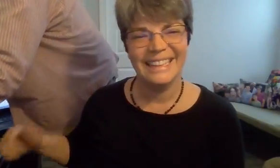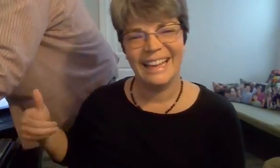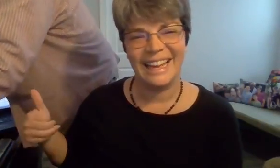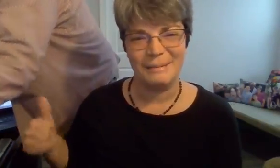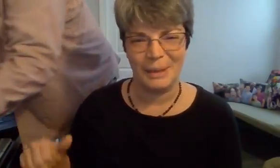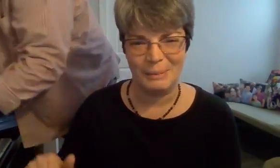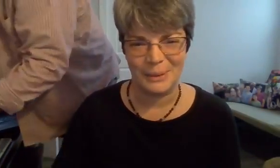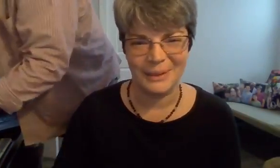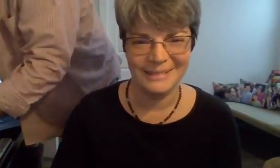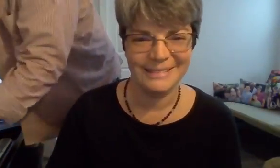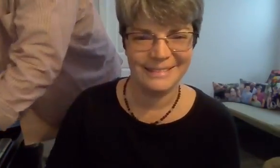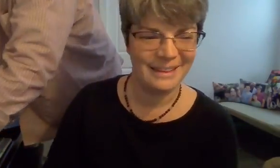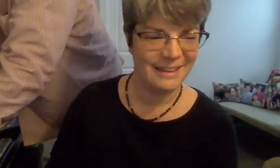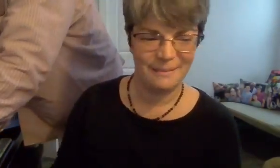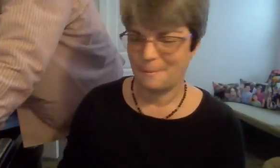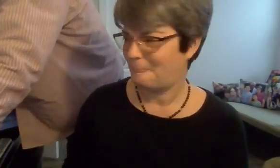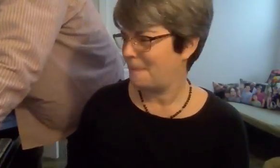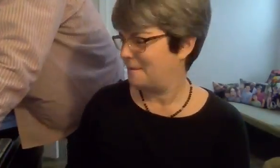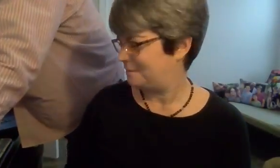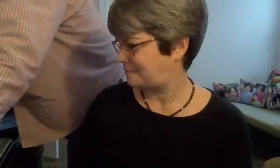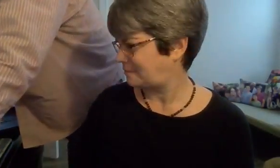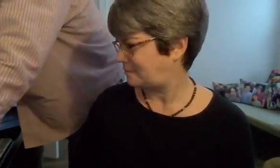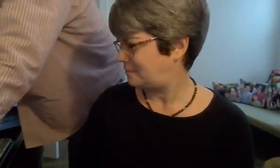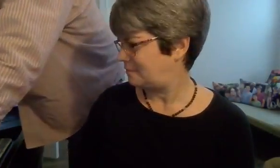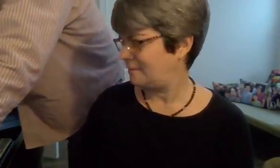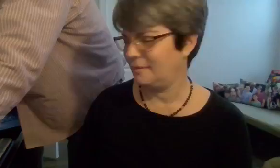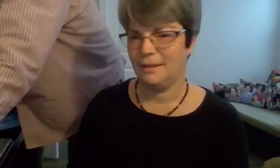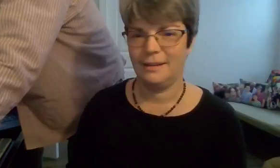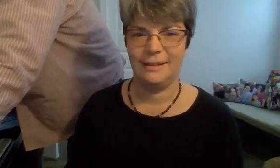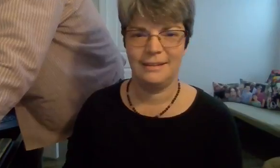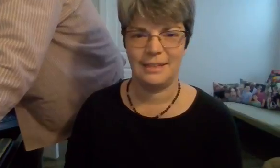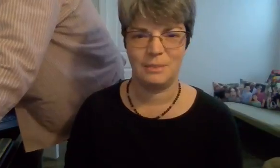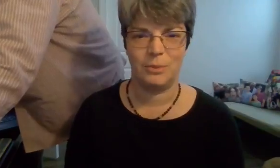I got my helper. Tech support. Tech support.